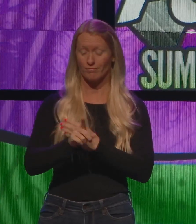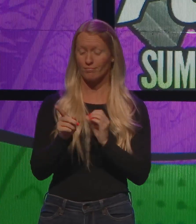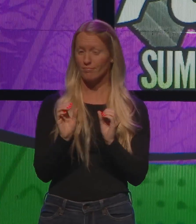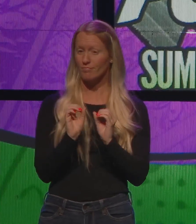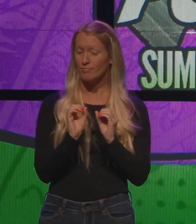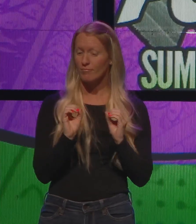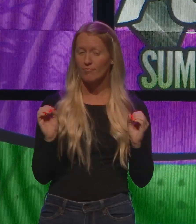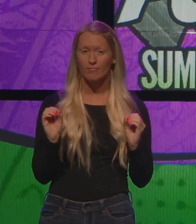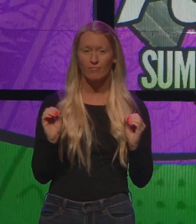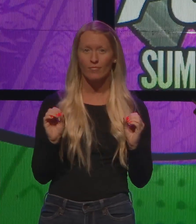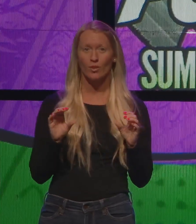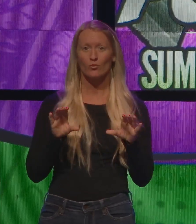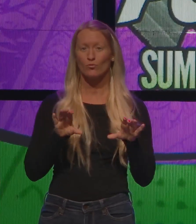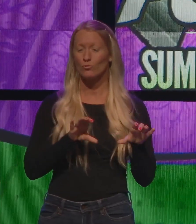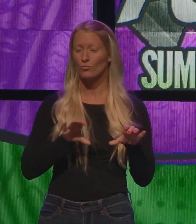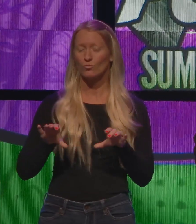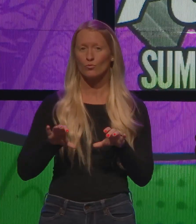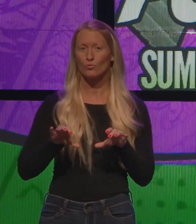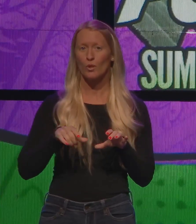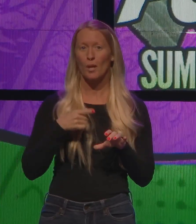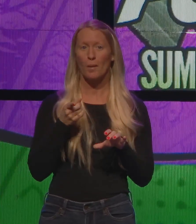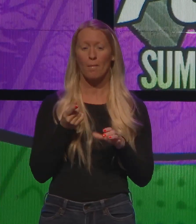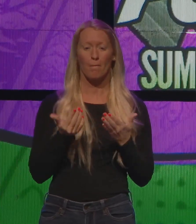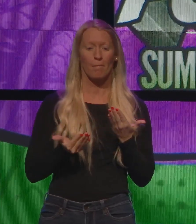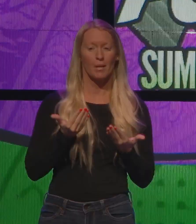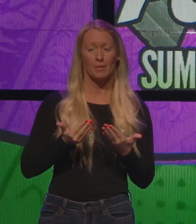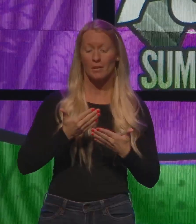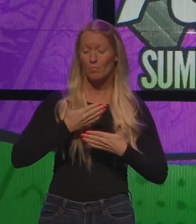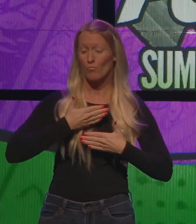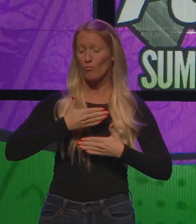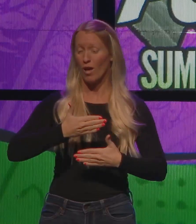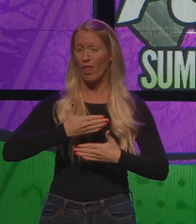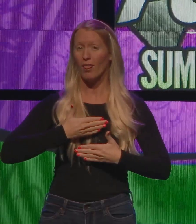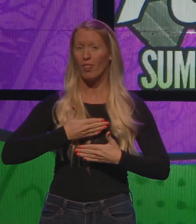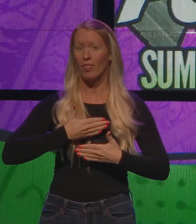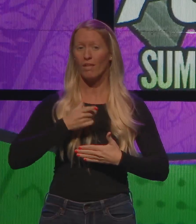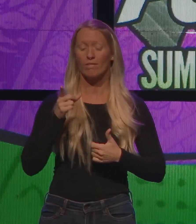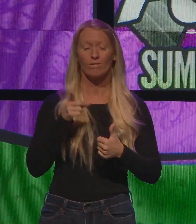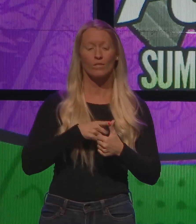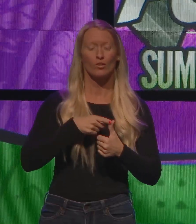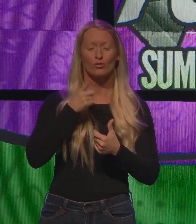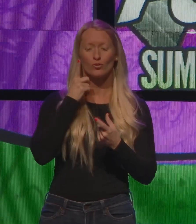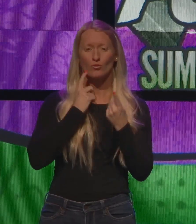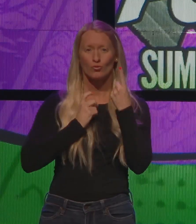all, right? Maybe taken a breath, maybe let out that first cry,